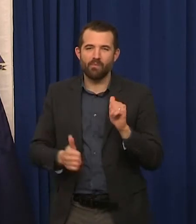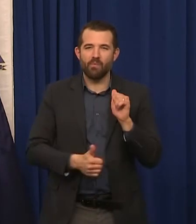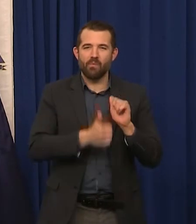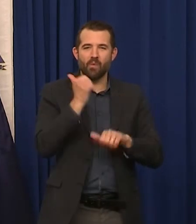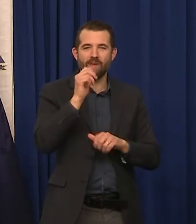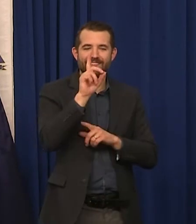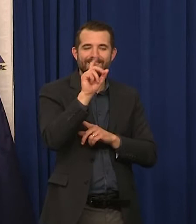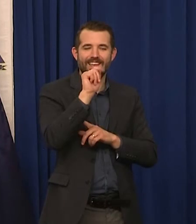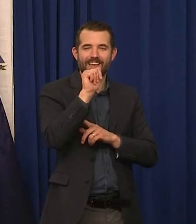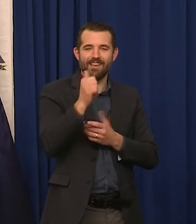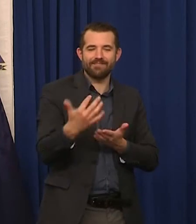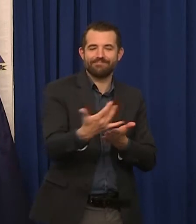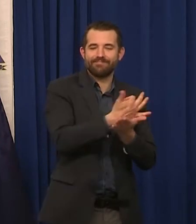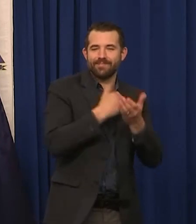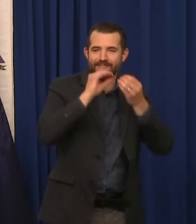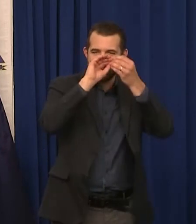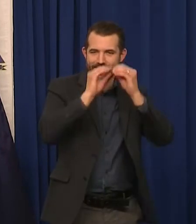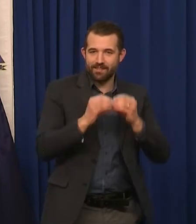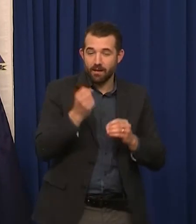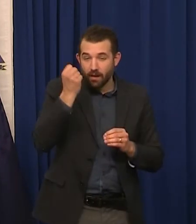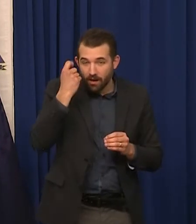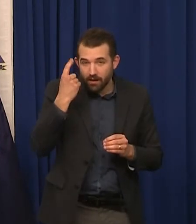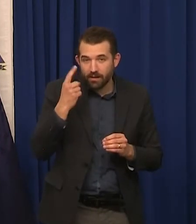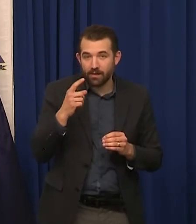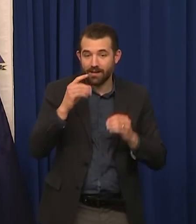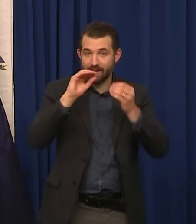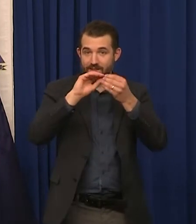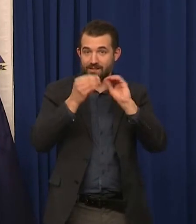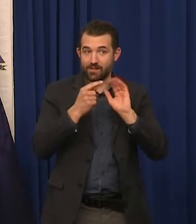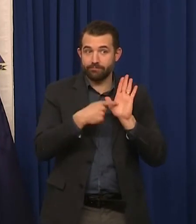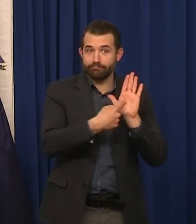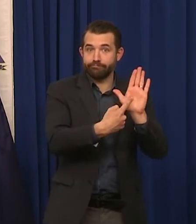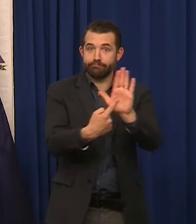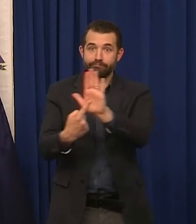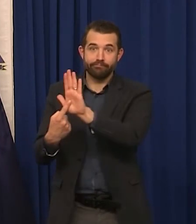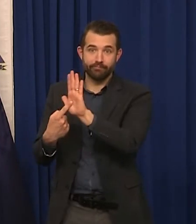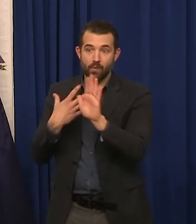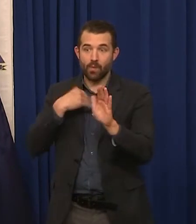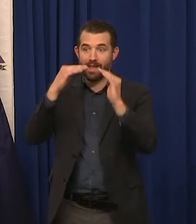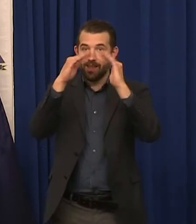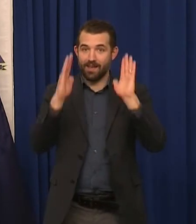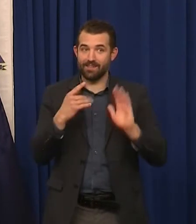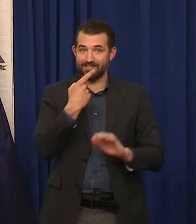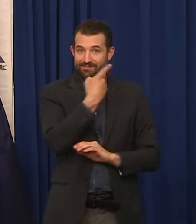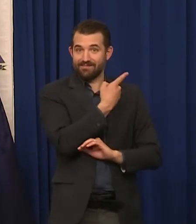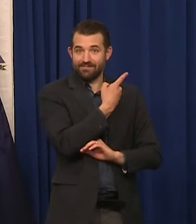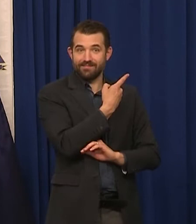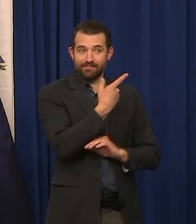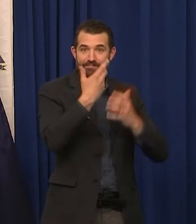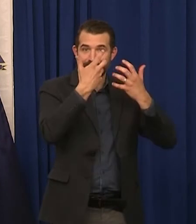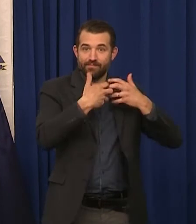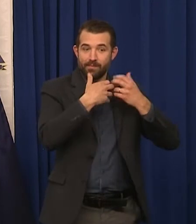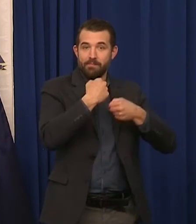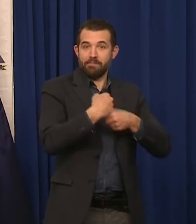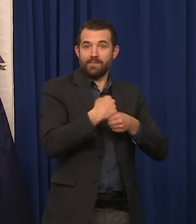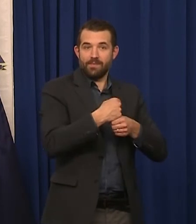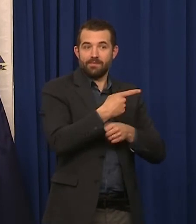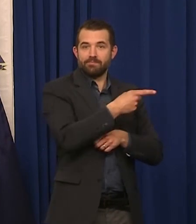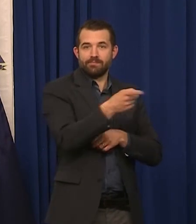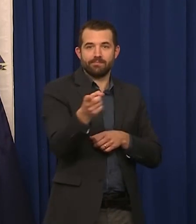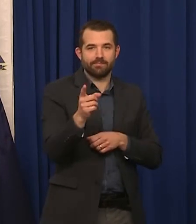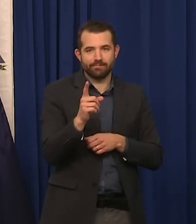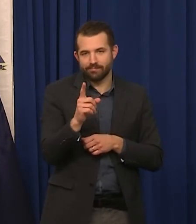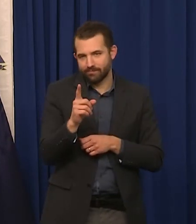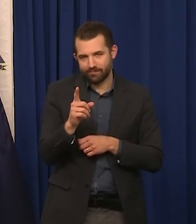was provided to the White House by manufacturers. It's not necessarily data that Maine CDC would have. So